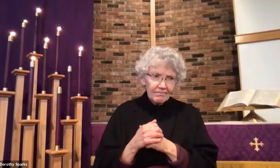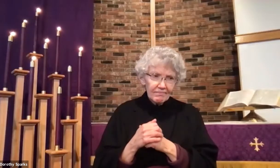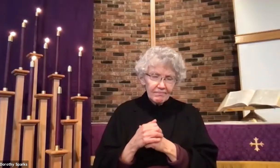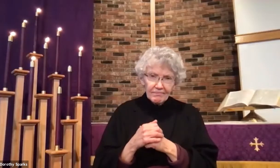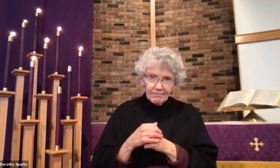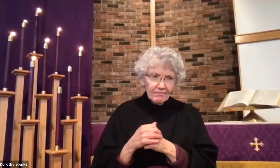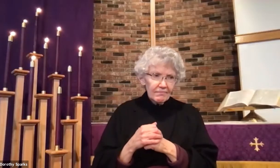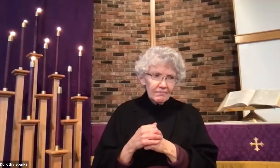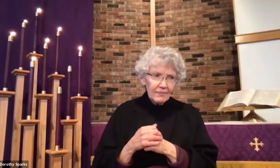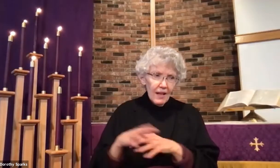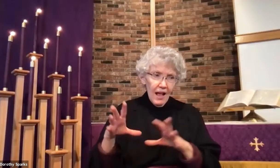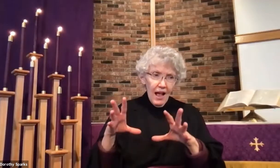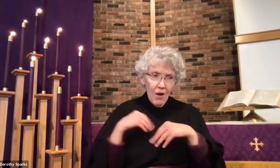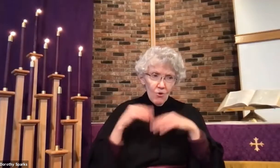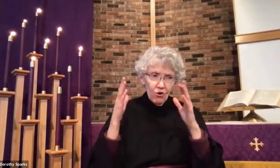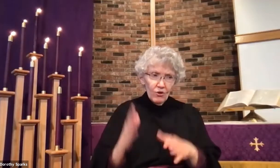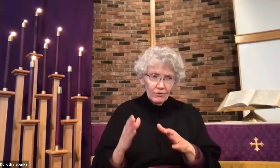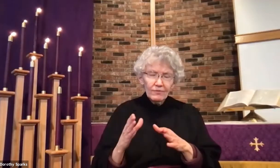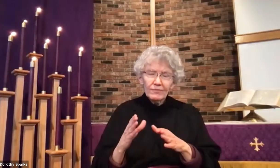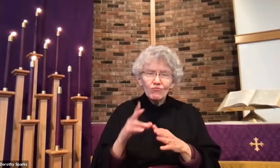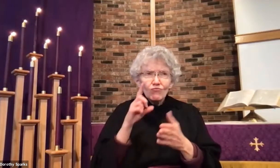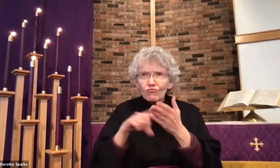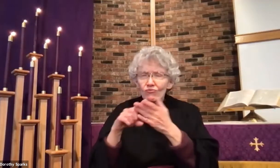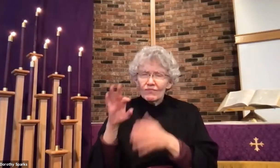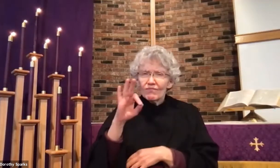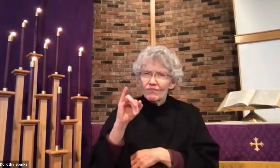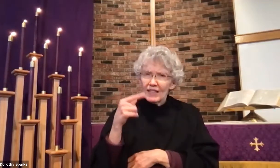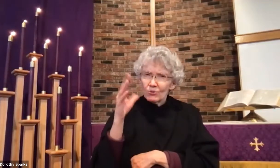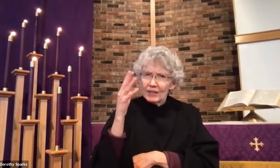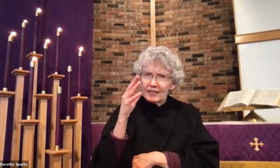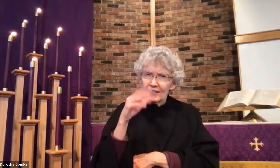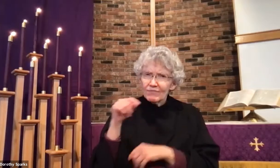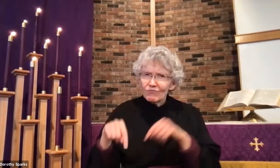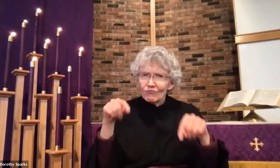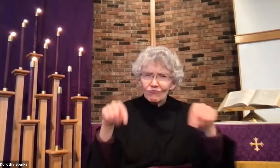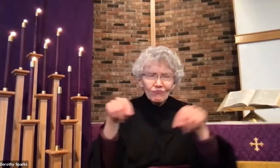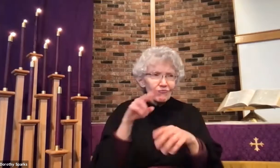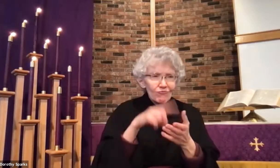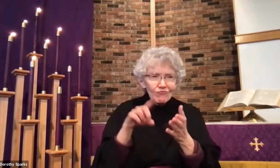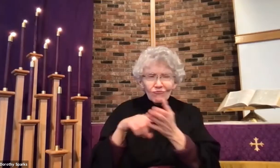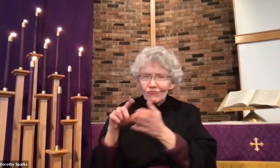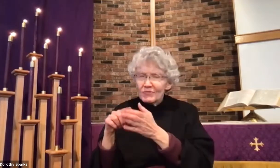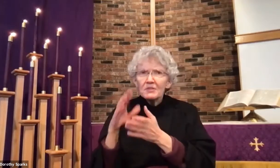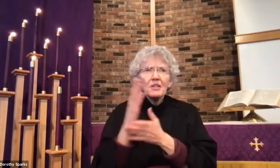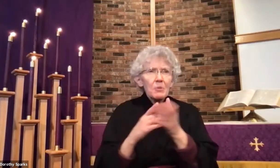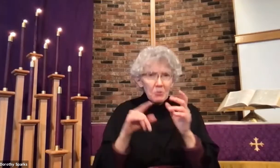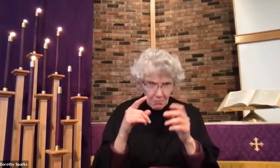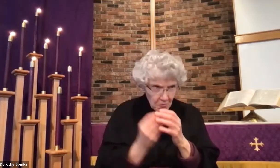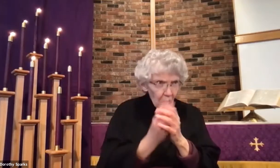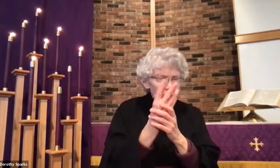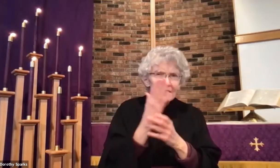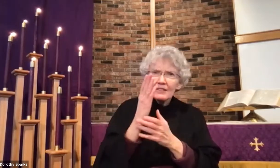Jesus told this story. A man had a fig tree. He planted it in his garden.